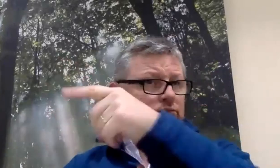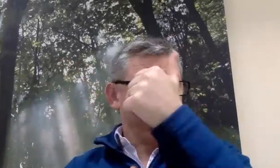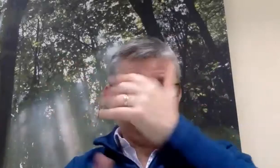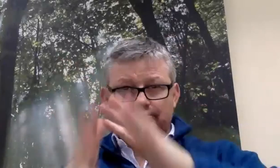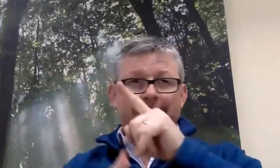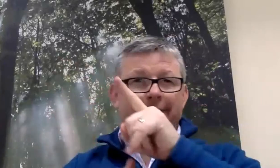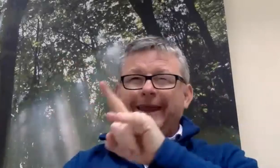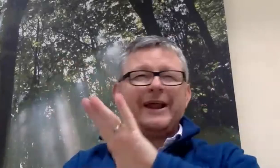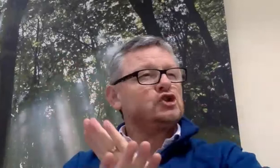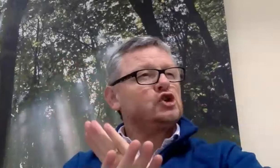avatars.